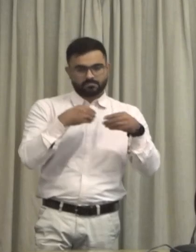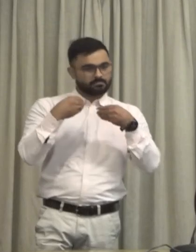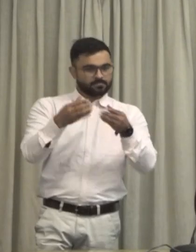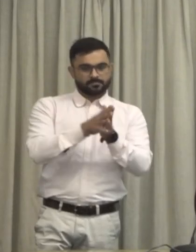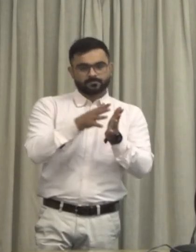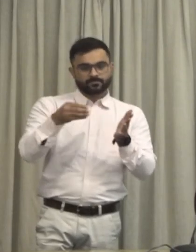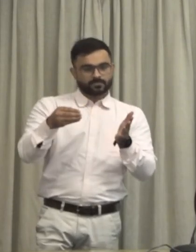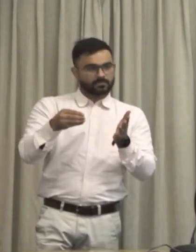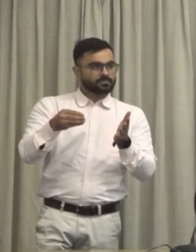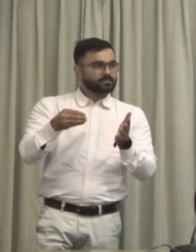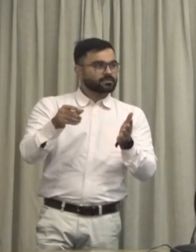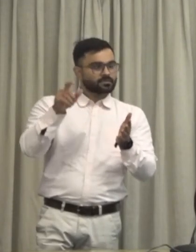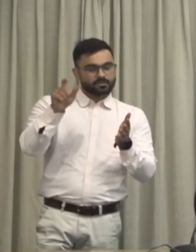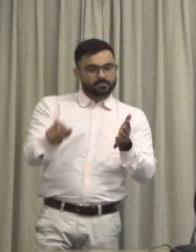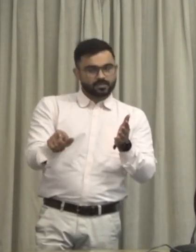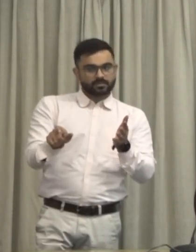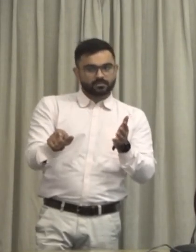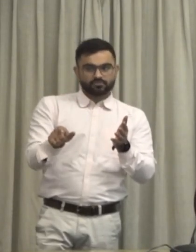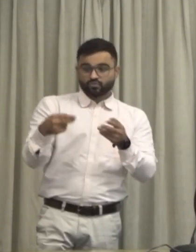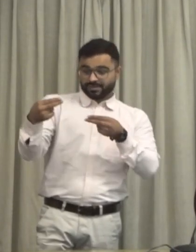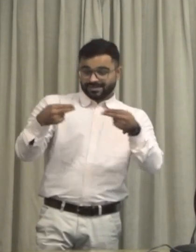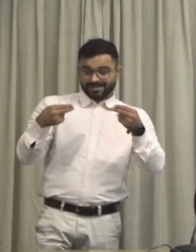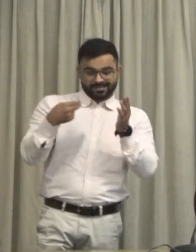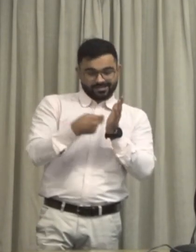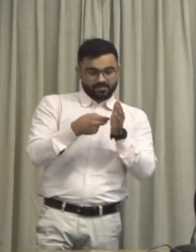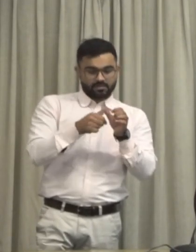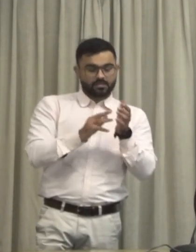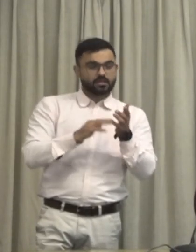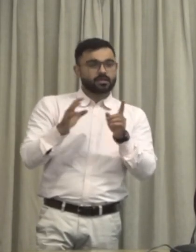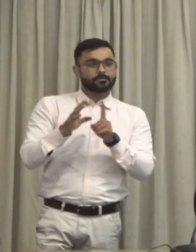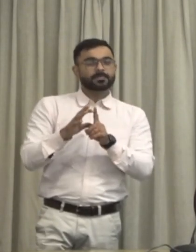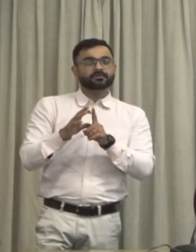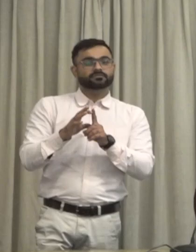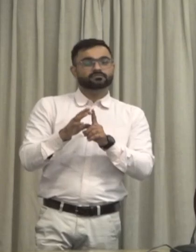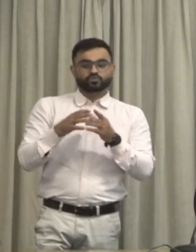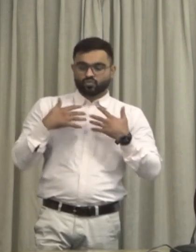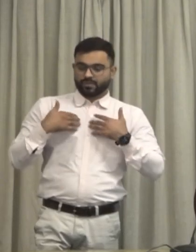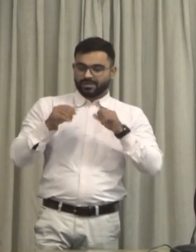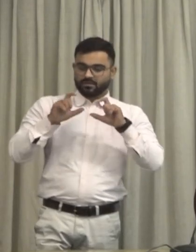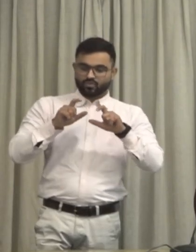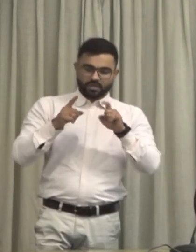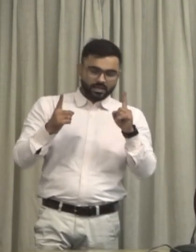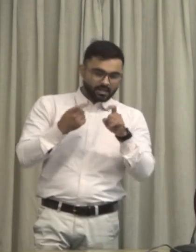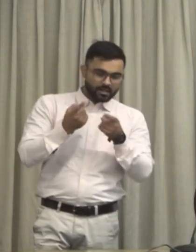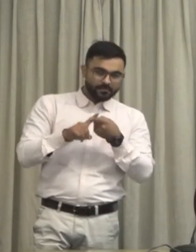give copies of it to the persons you have nominated in your AMD as your healthcare proxies,